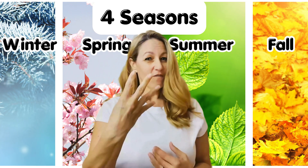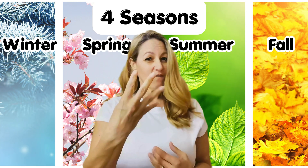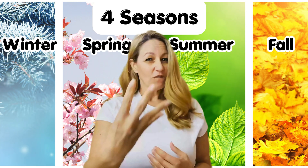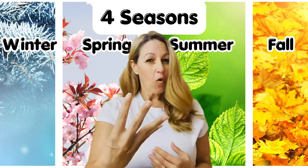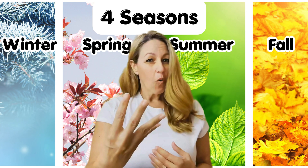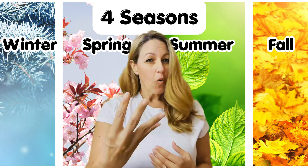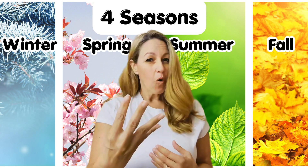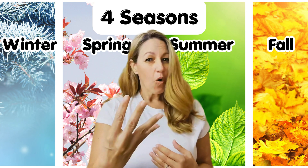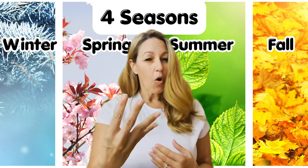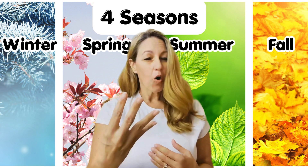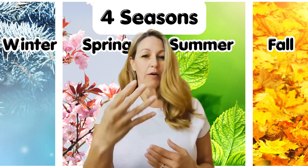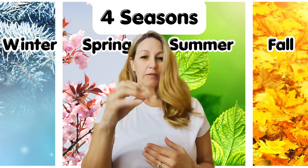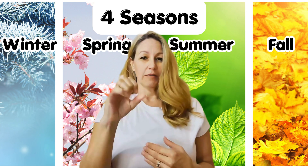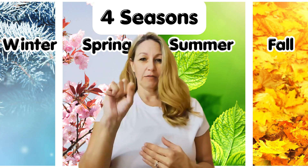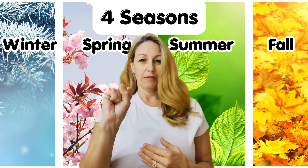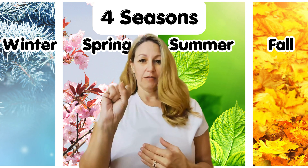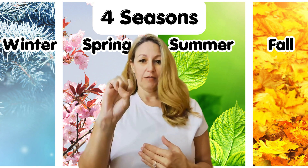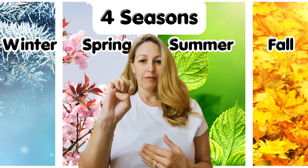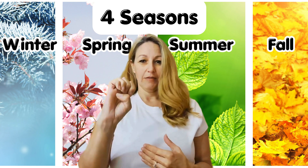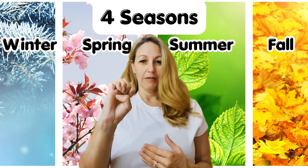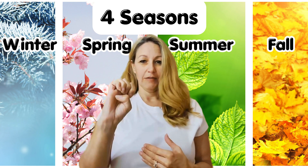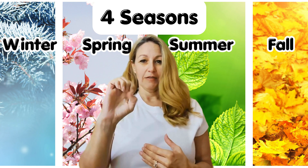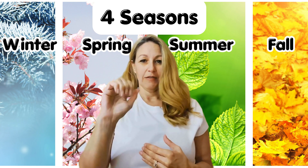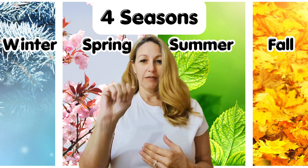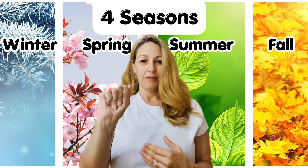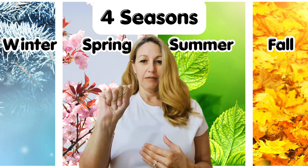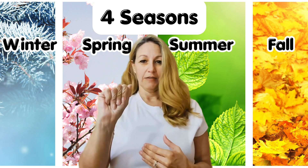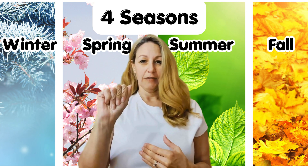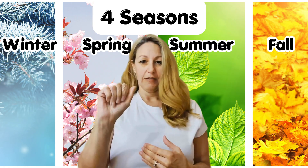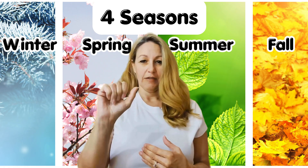One year has 4 seasons.